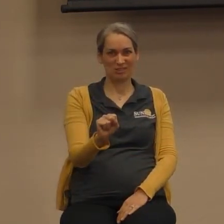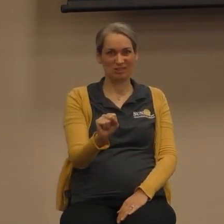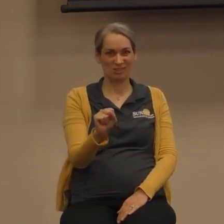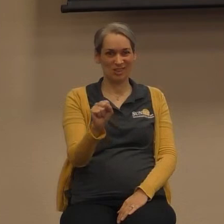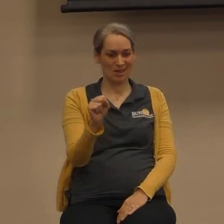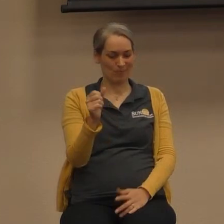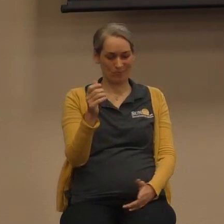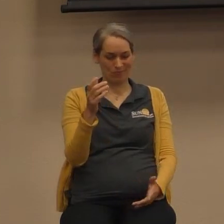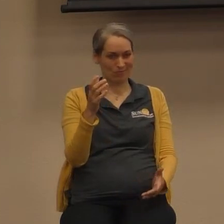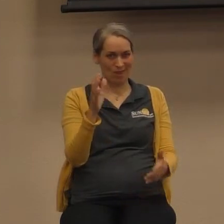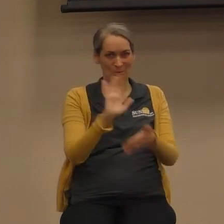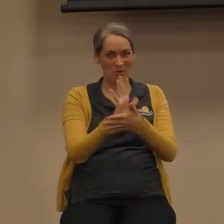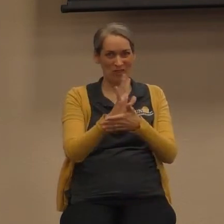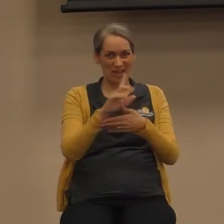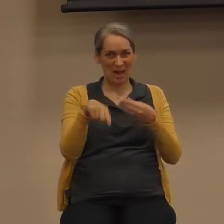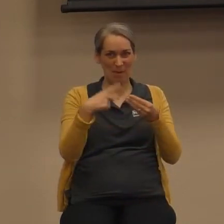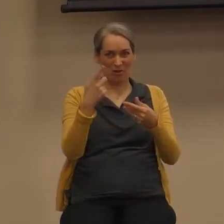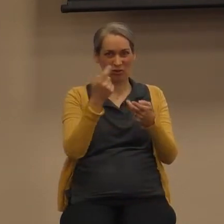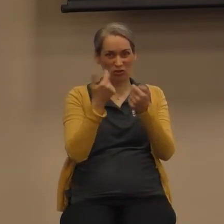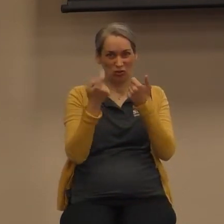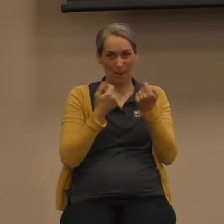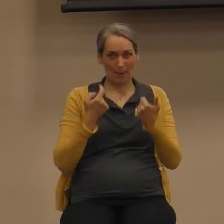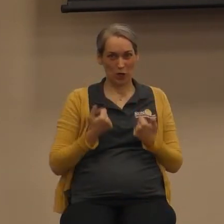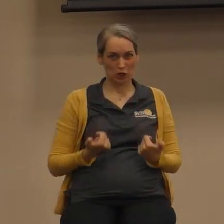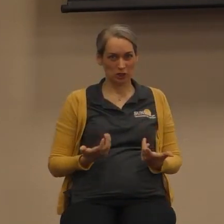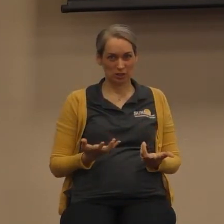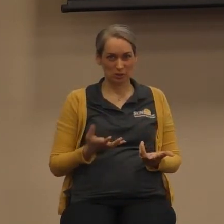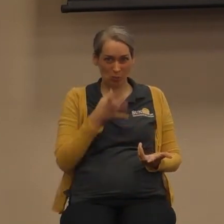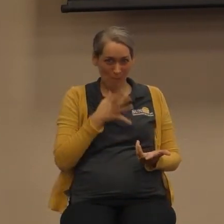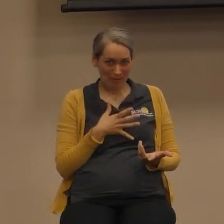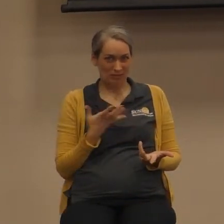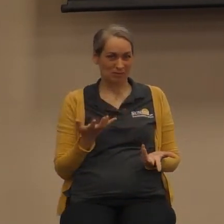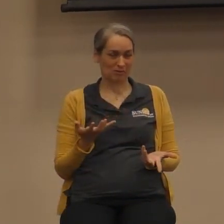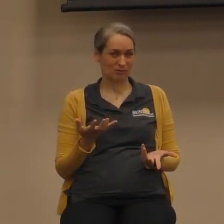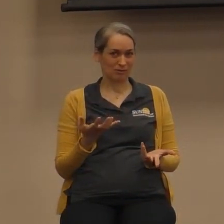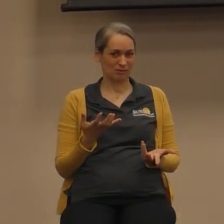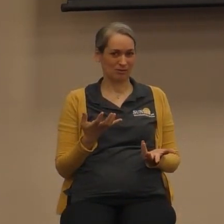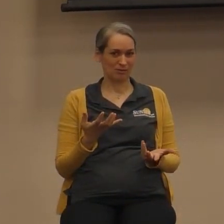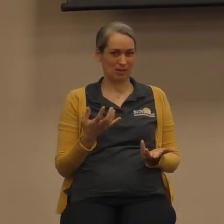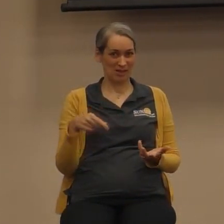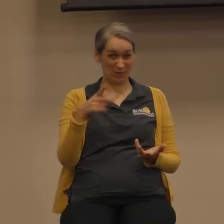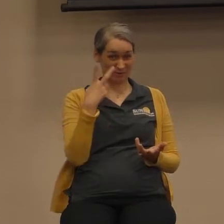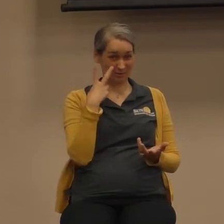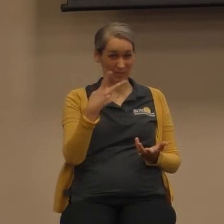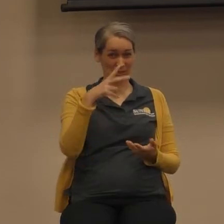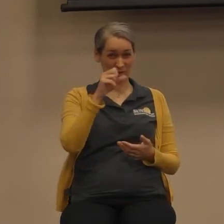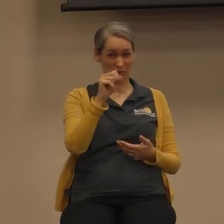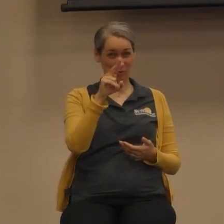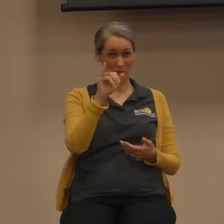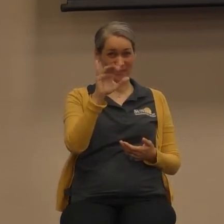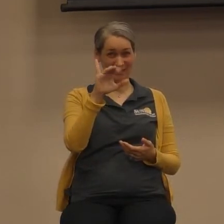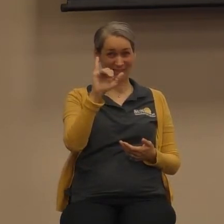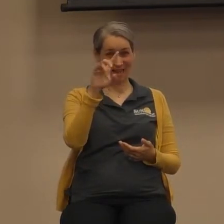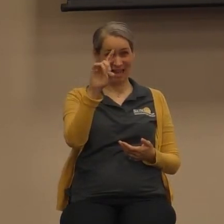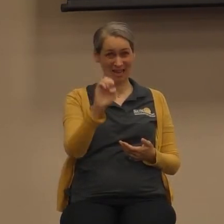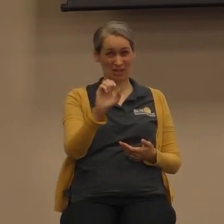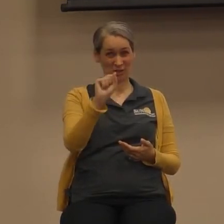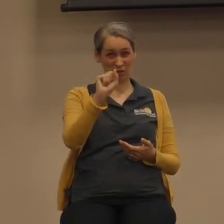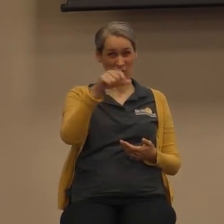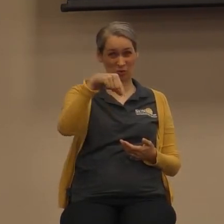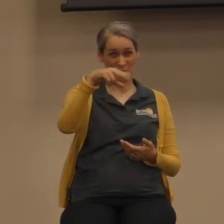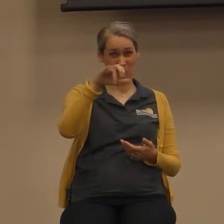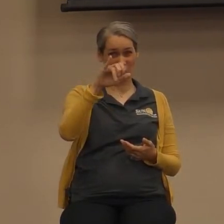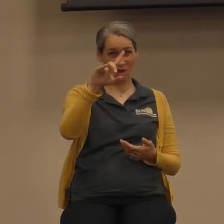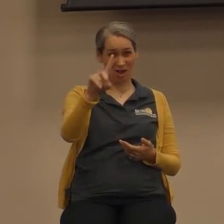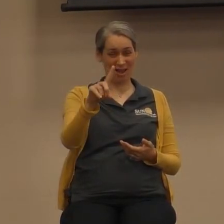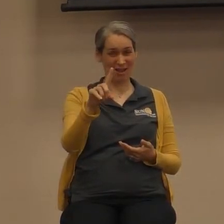not imagining people have seen those and say, well, yeah, of course we avoid those. Has anybody seen Suicide Squad? Has anybody seen Transformers? Megan Fox leaning